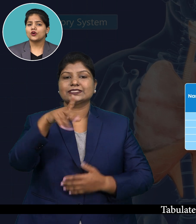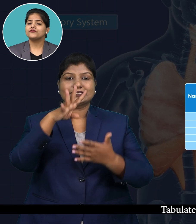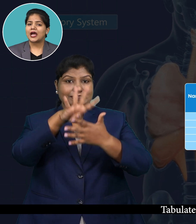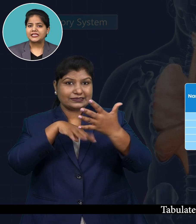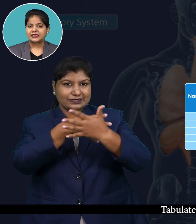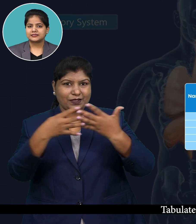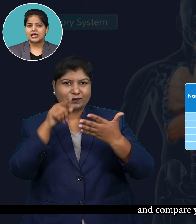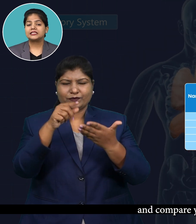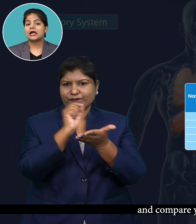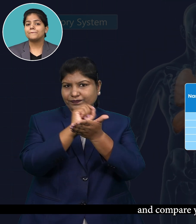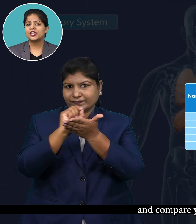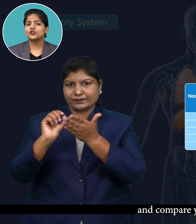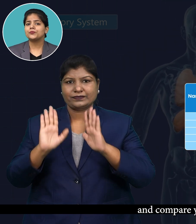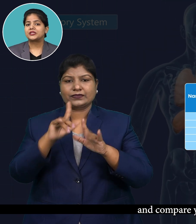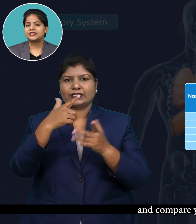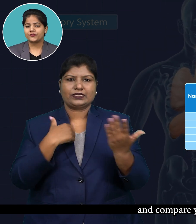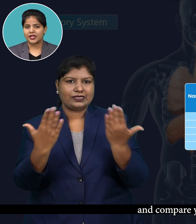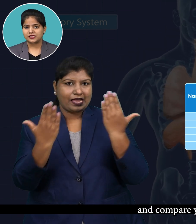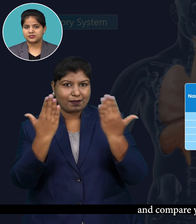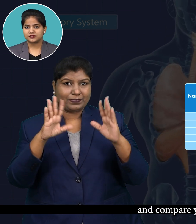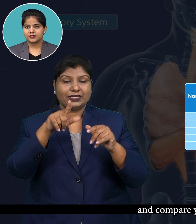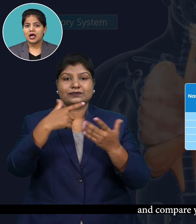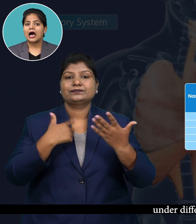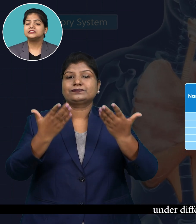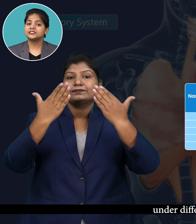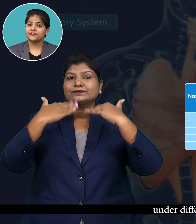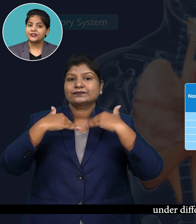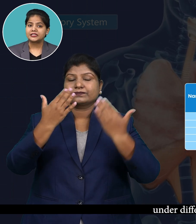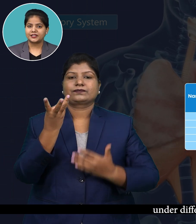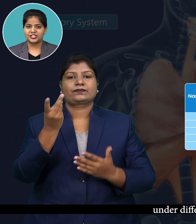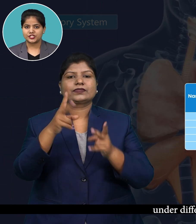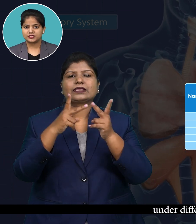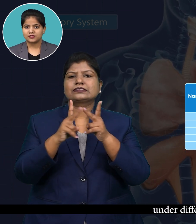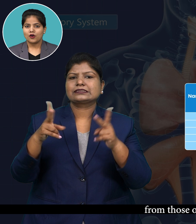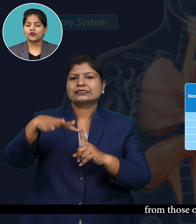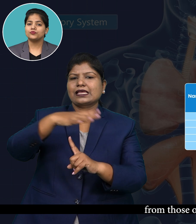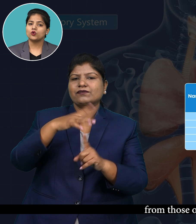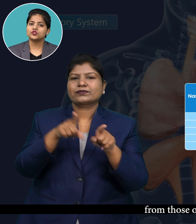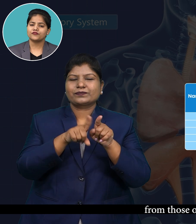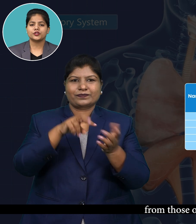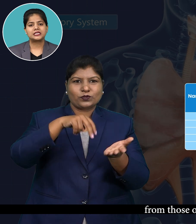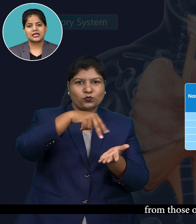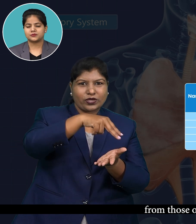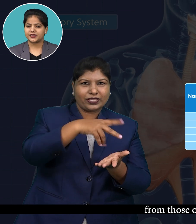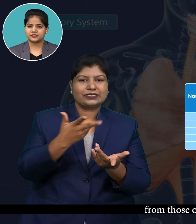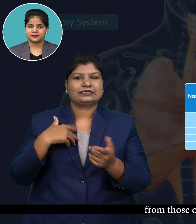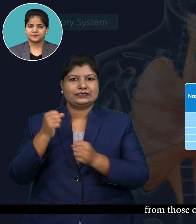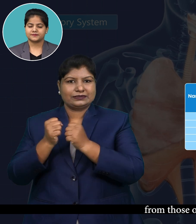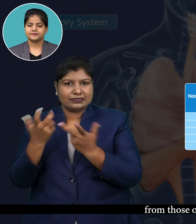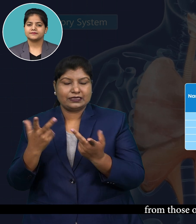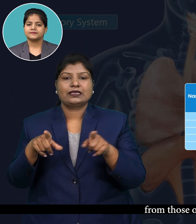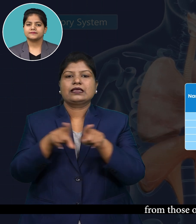Tabulate your findings and compare your breathing rates under different conditions from those of your